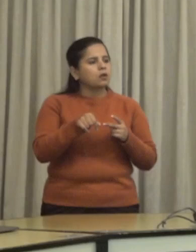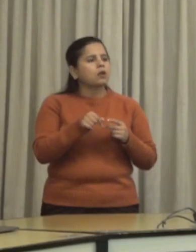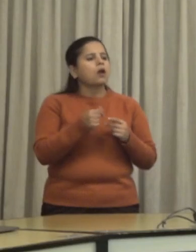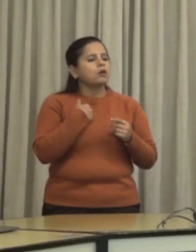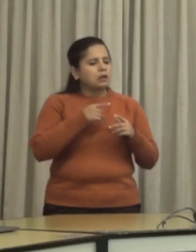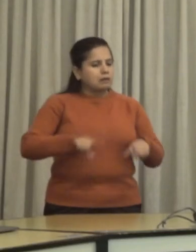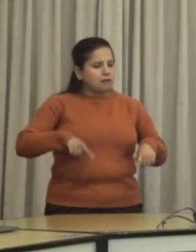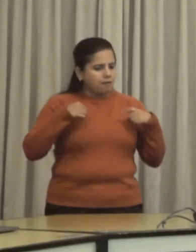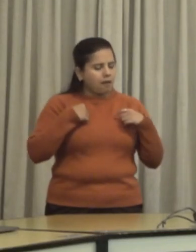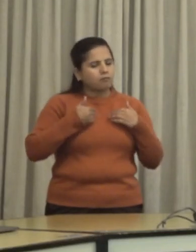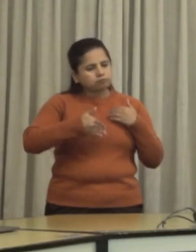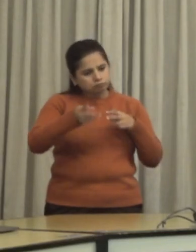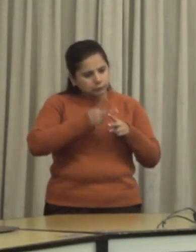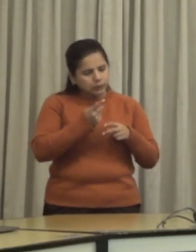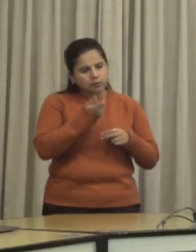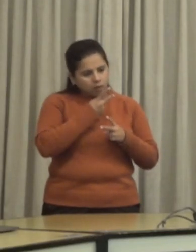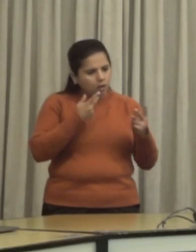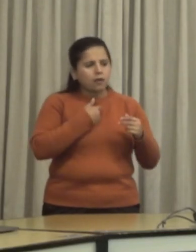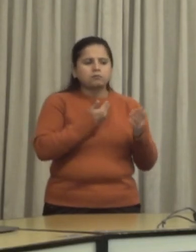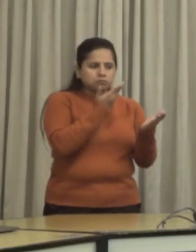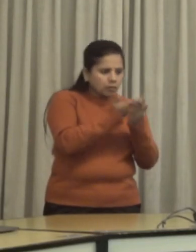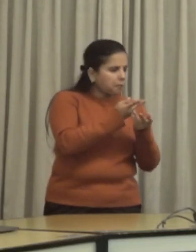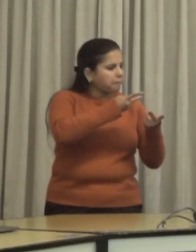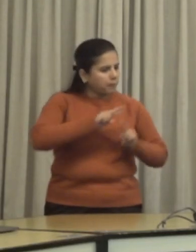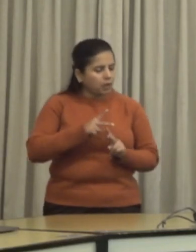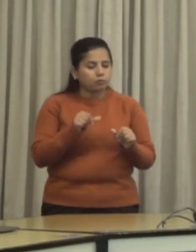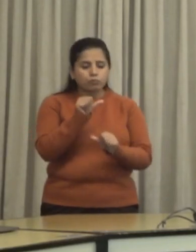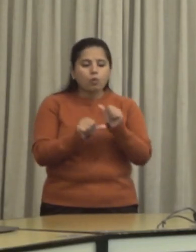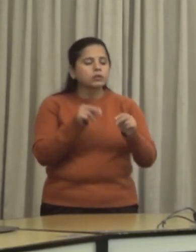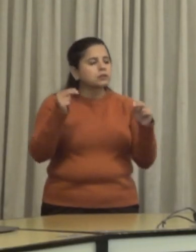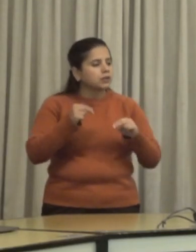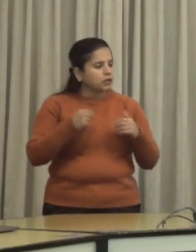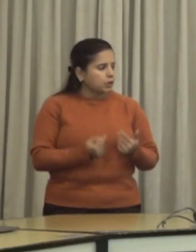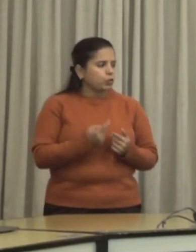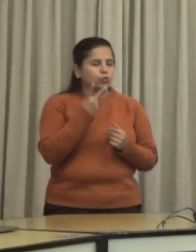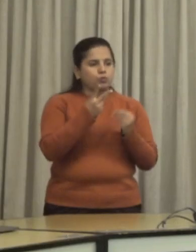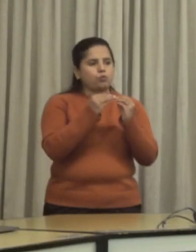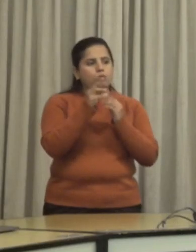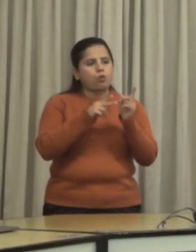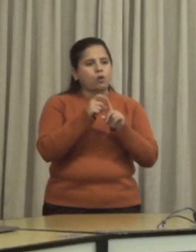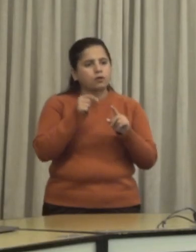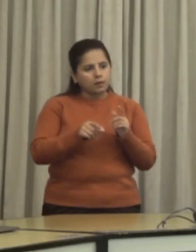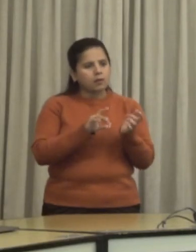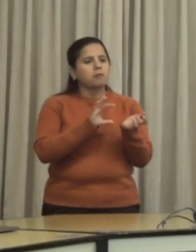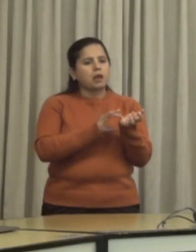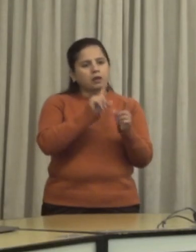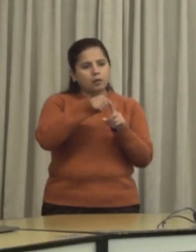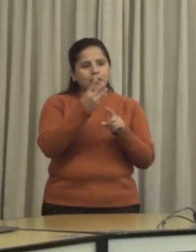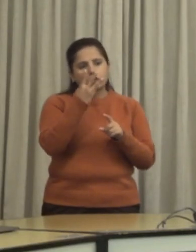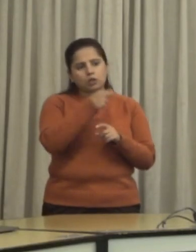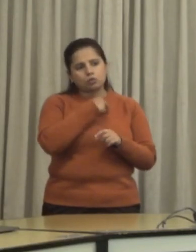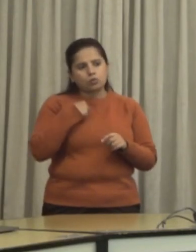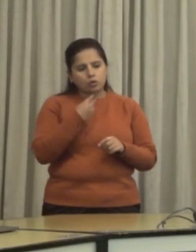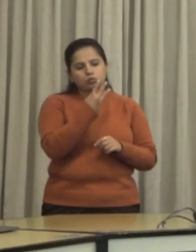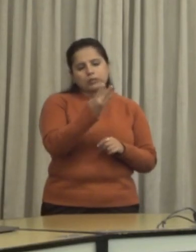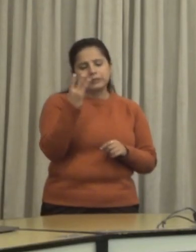of life-sustaining treatment. So the process requires 2 boards of medical experts of 3 doctors